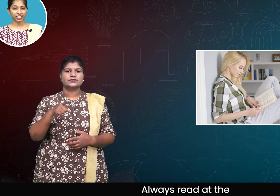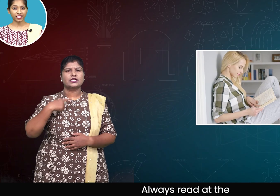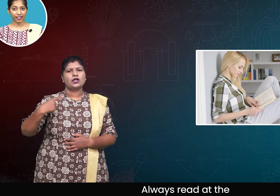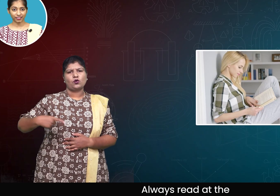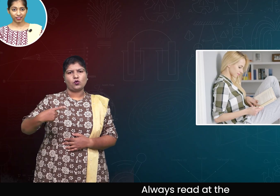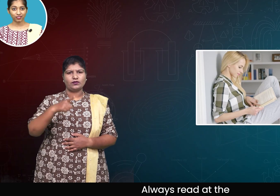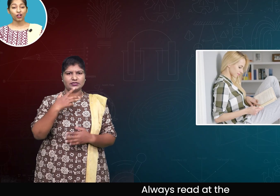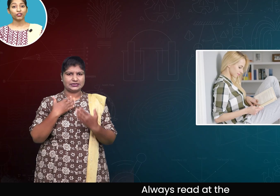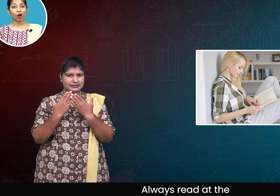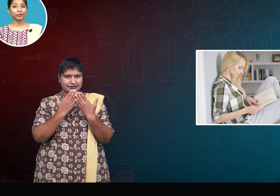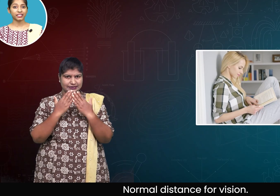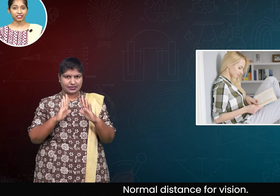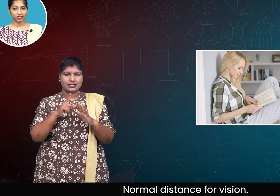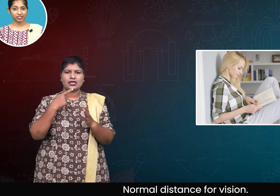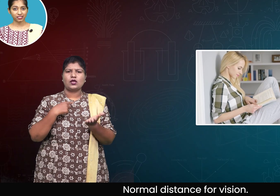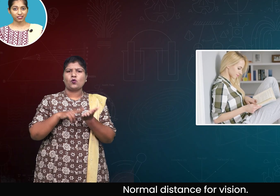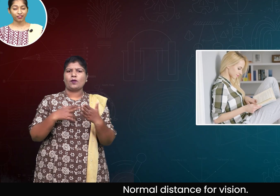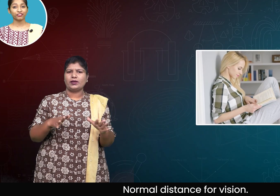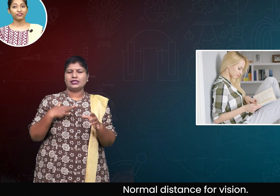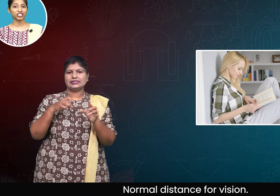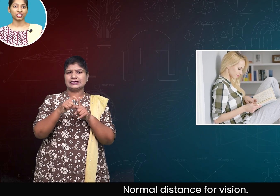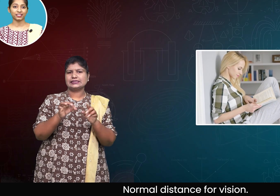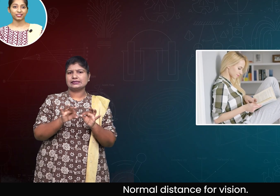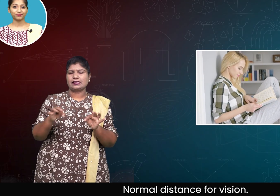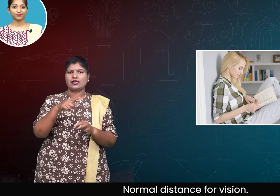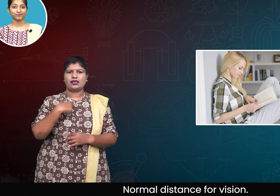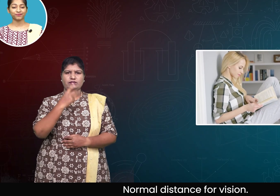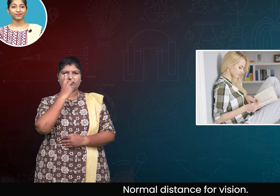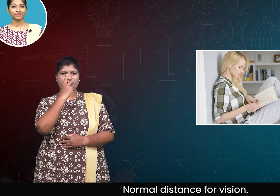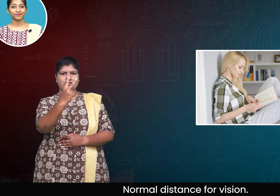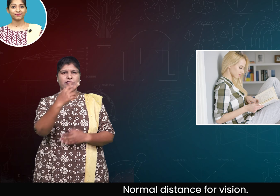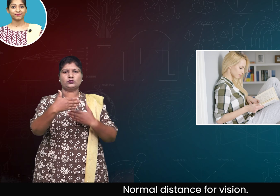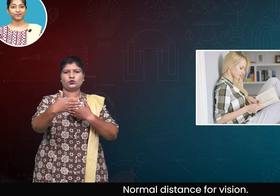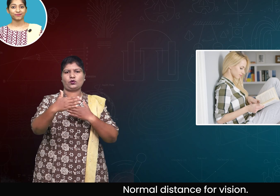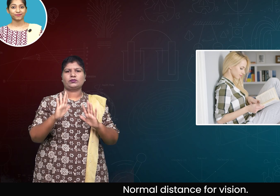Always read at the normal distance for vision.